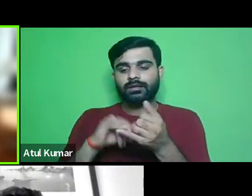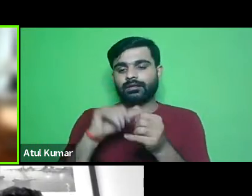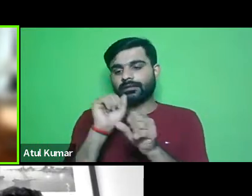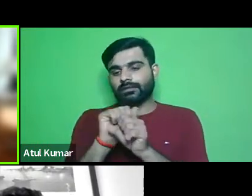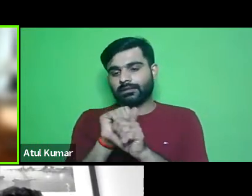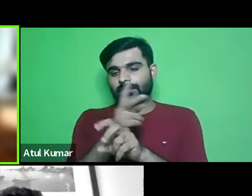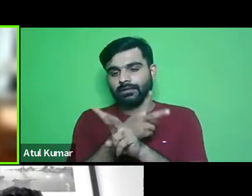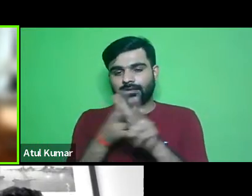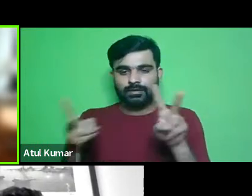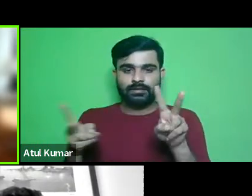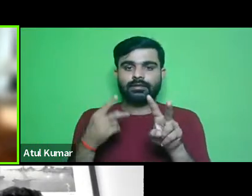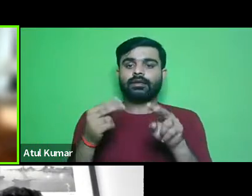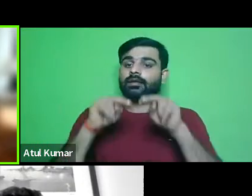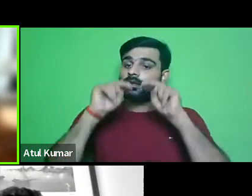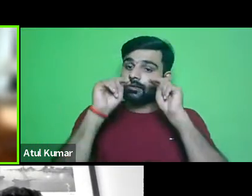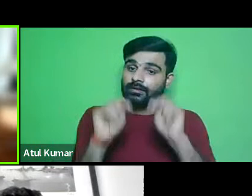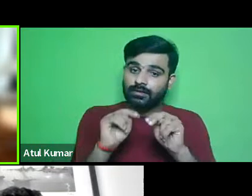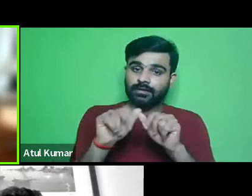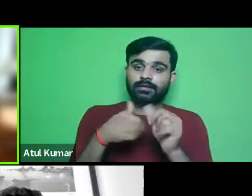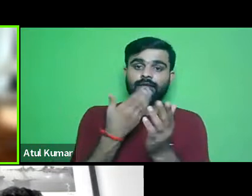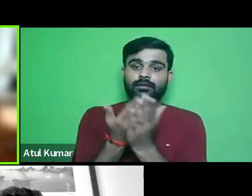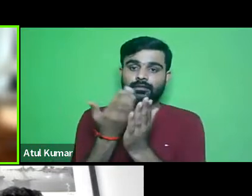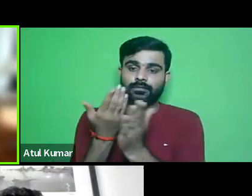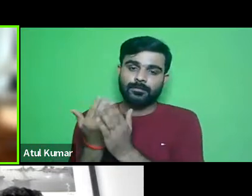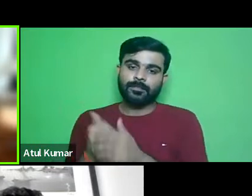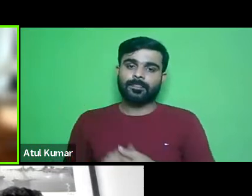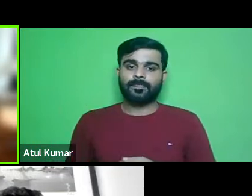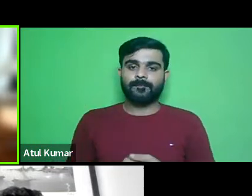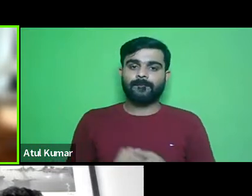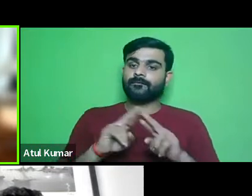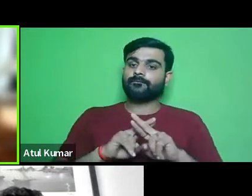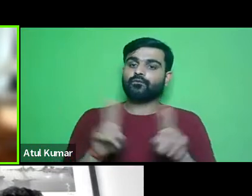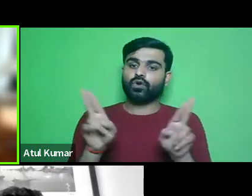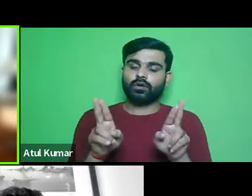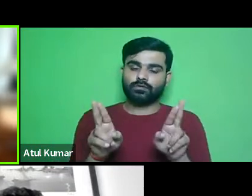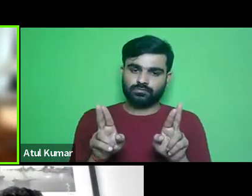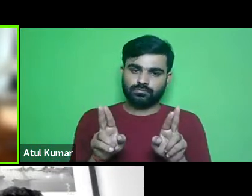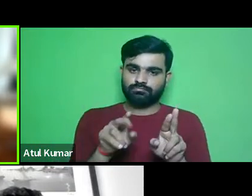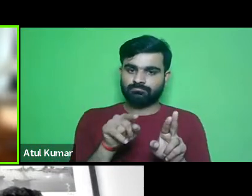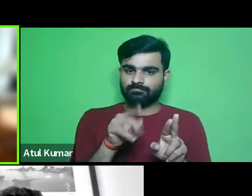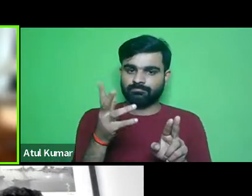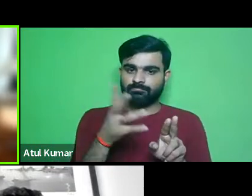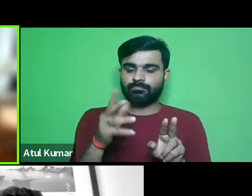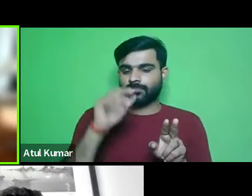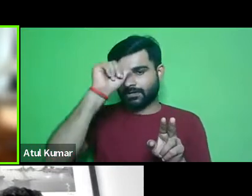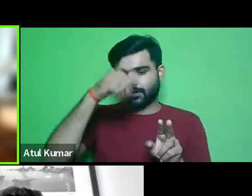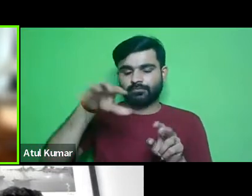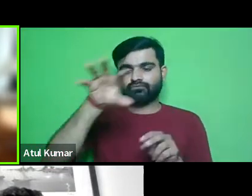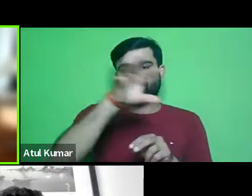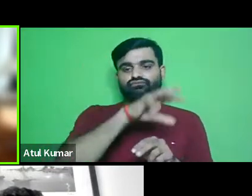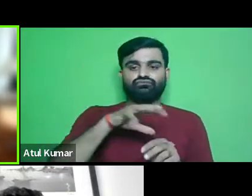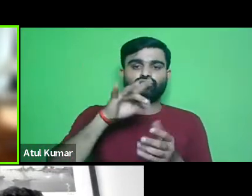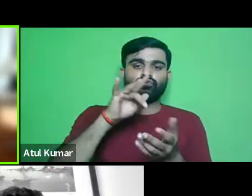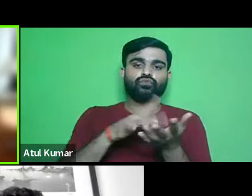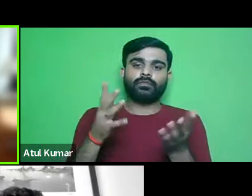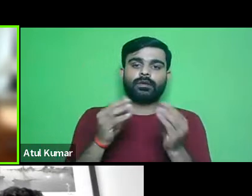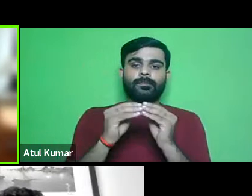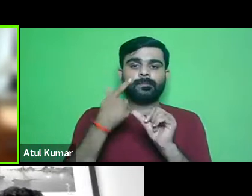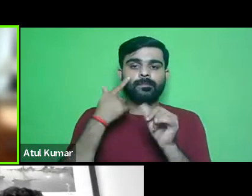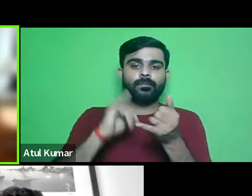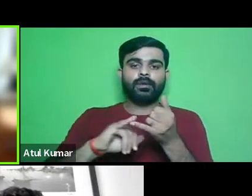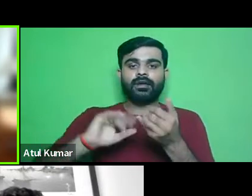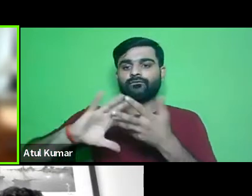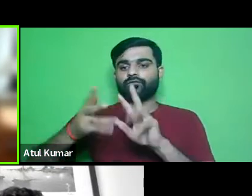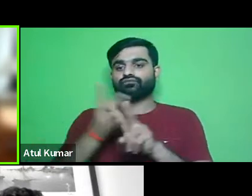lenses, and that's not necessarily applicable fully to the Indian context, where bias also manifests in